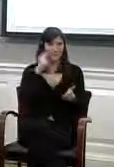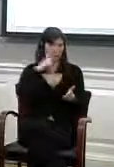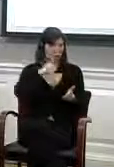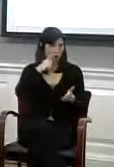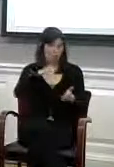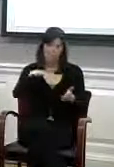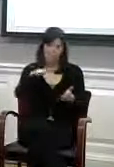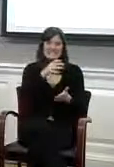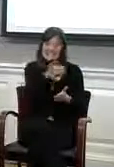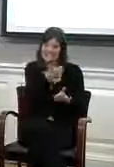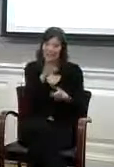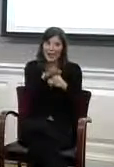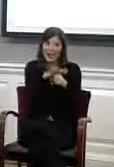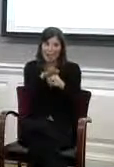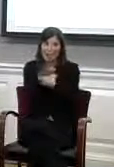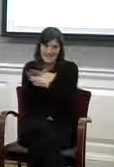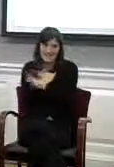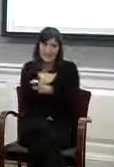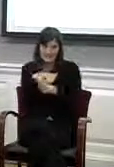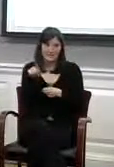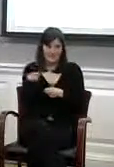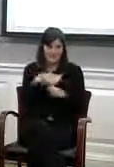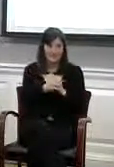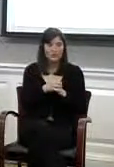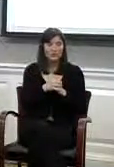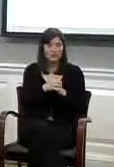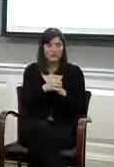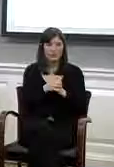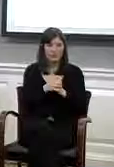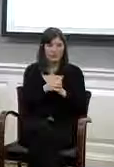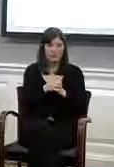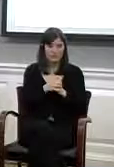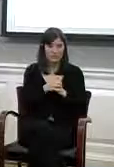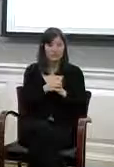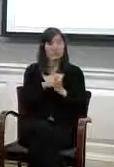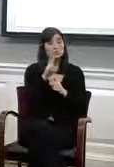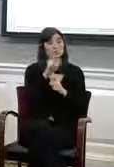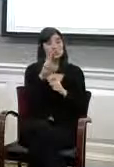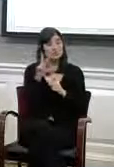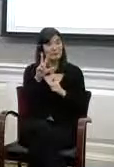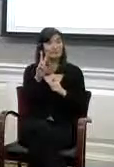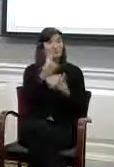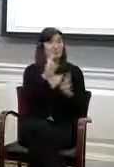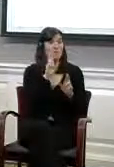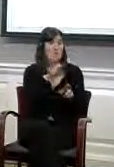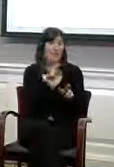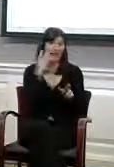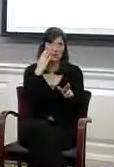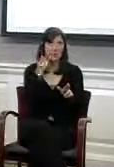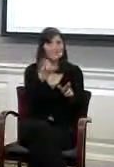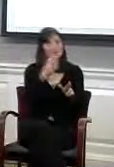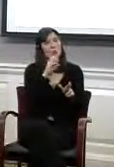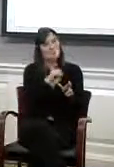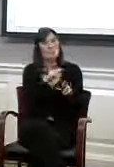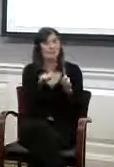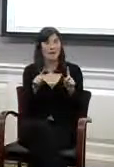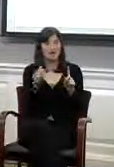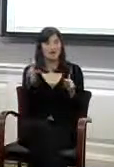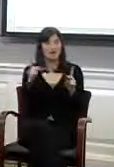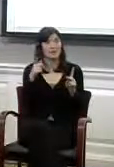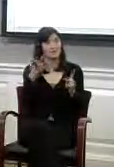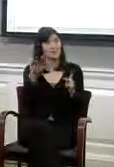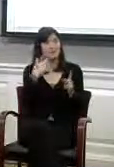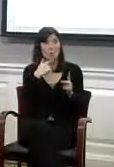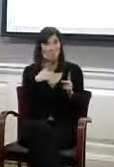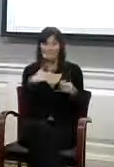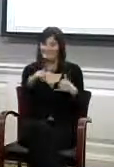A 2003 report, I know it's a bit dated, but the people I've worked with have said it's fairly, its major findings are fairly